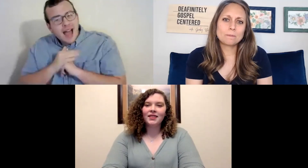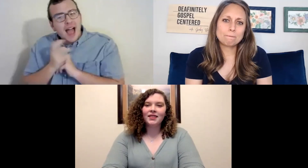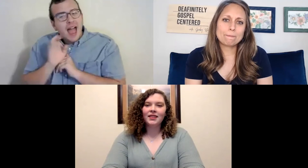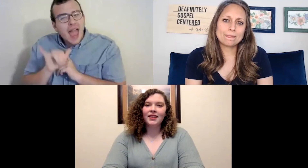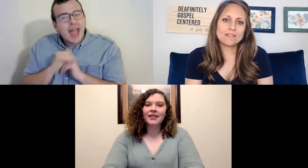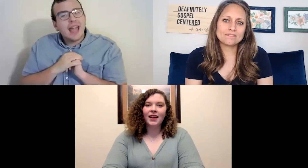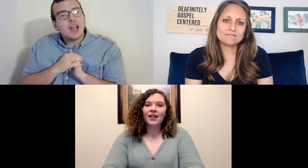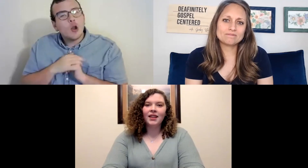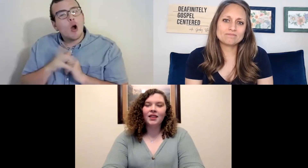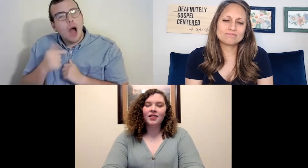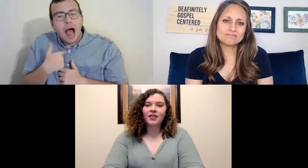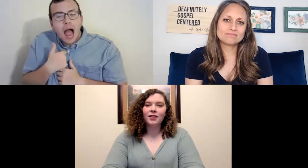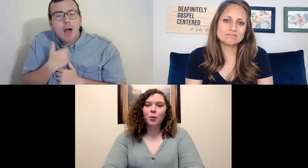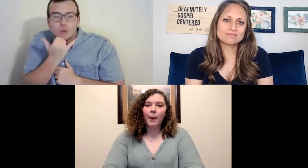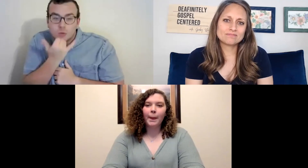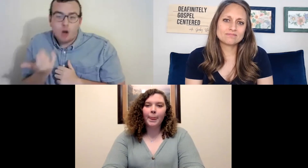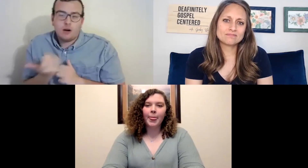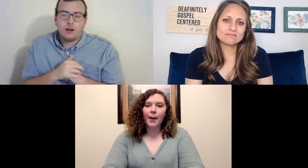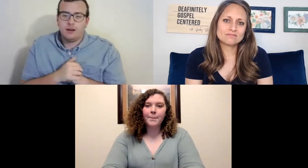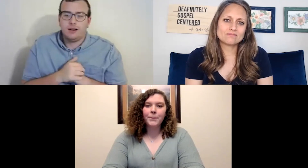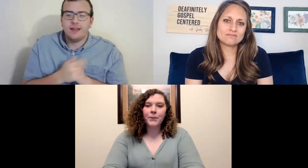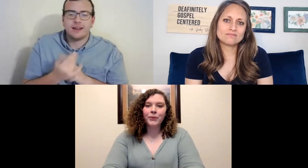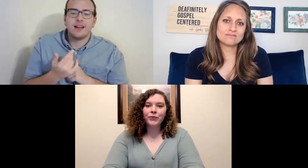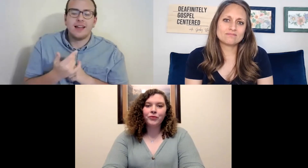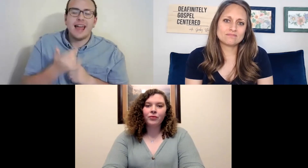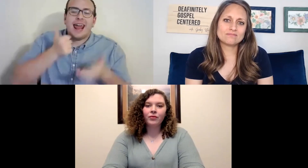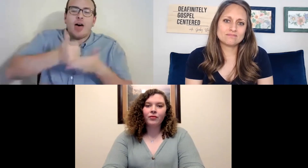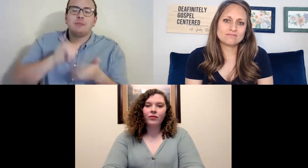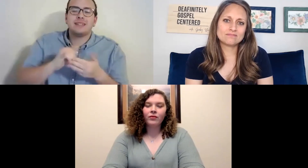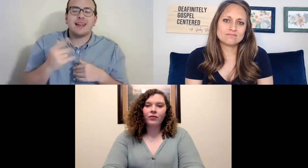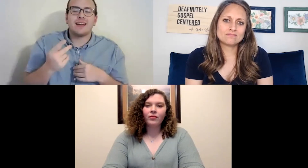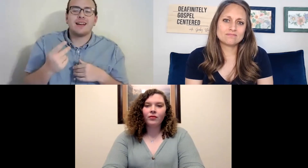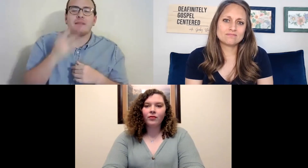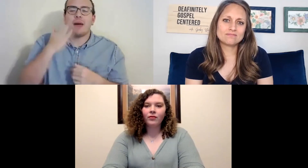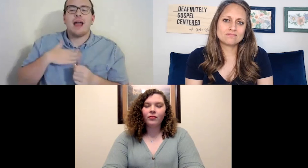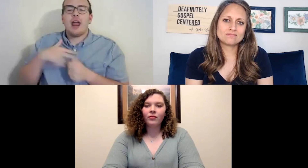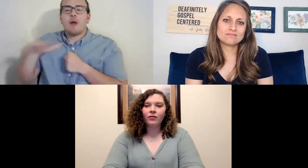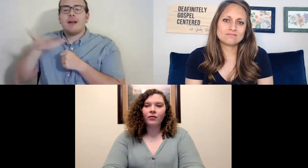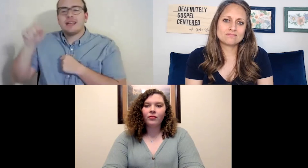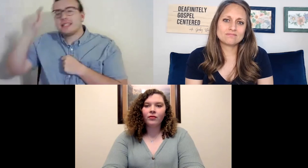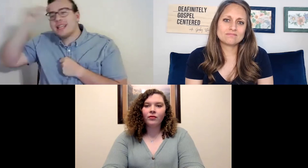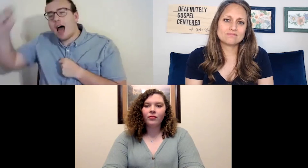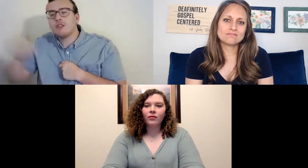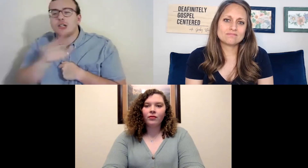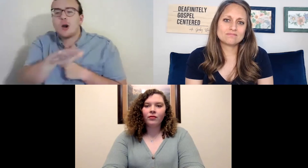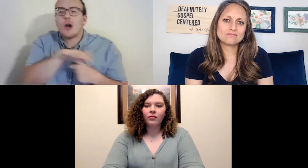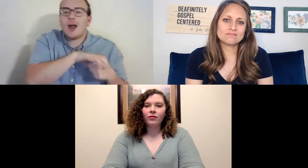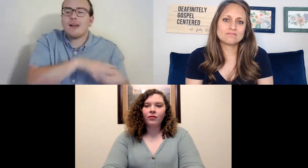thing. My area is theology, her area is more history. And so you have to